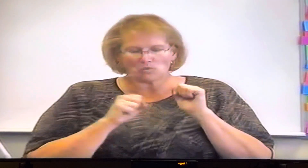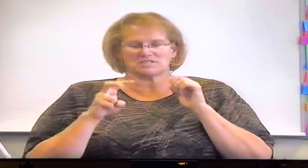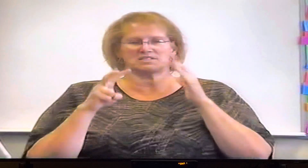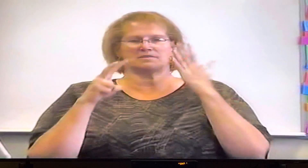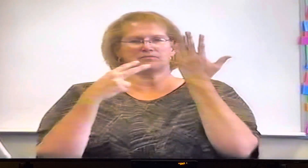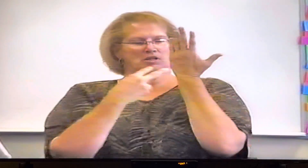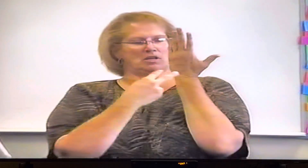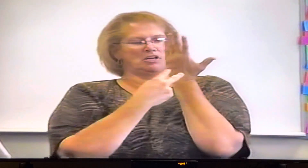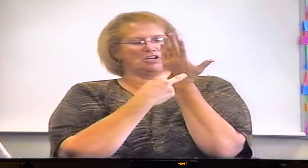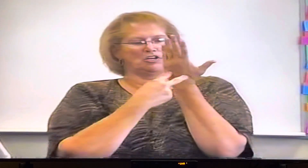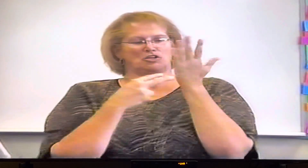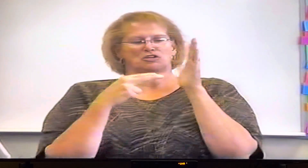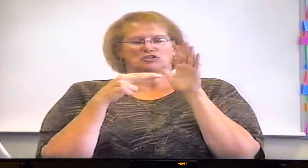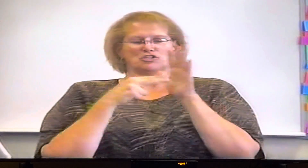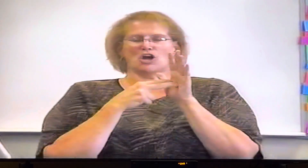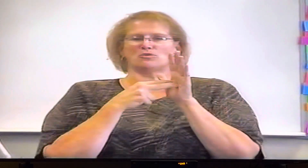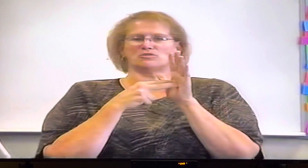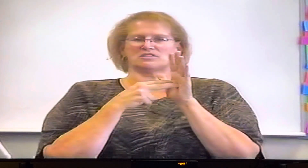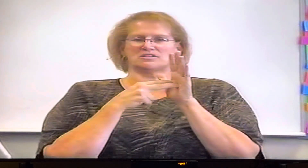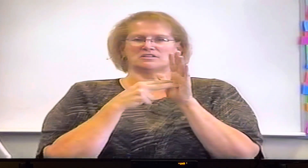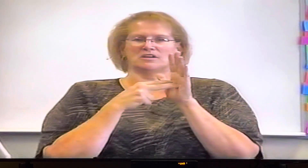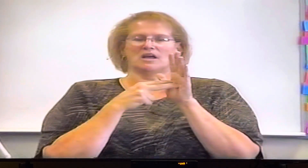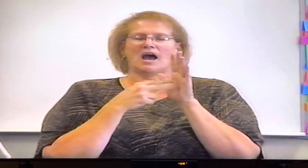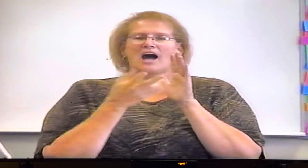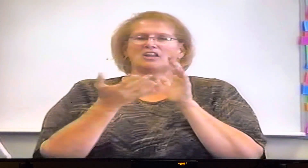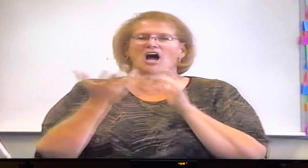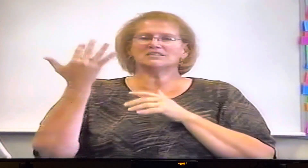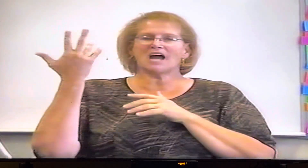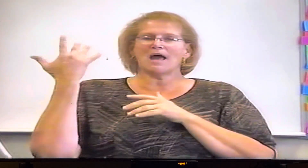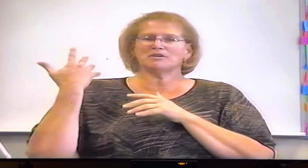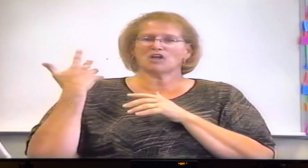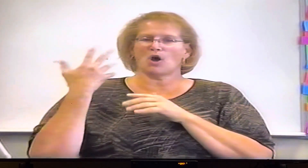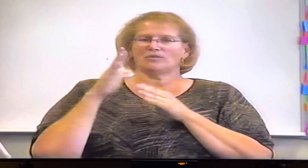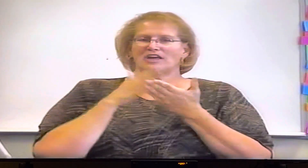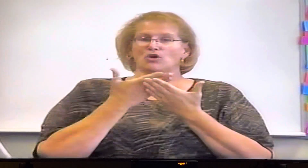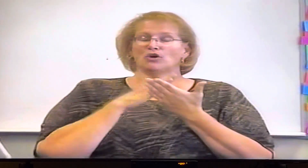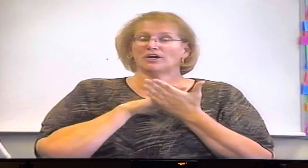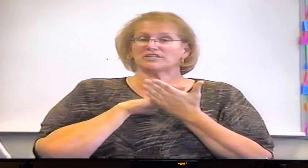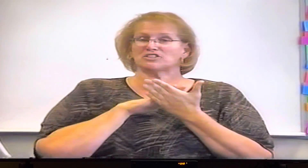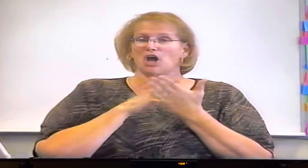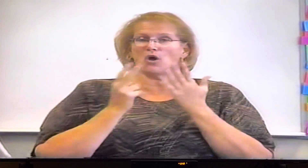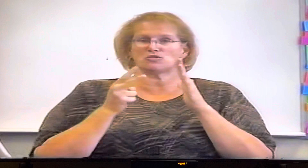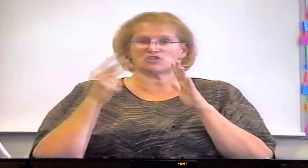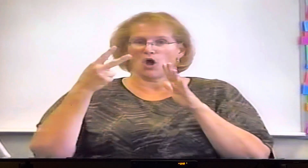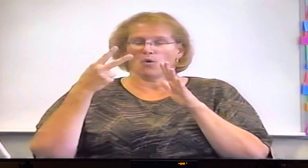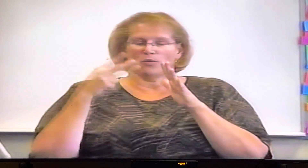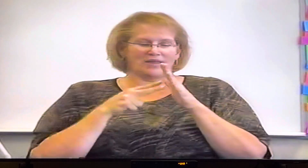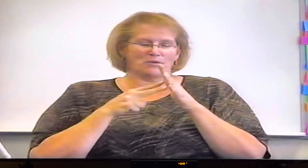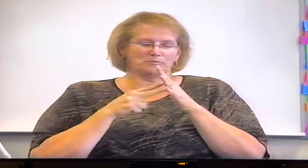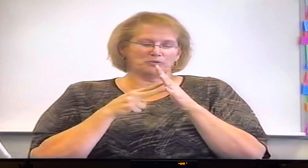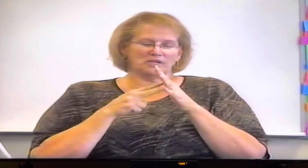Toast. Toast. A long time ago, they cooked toast where they would put it